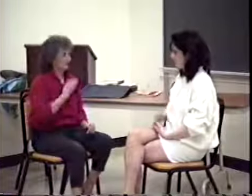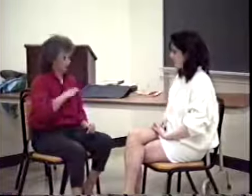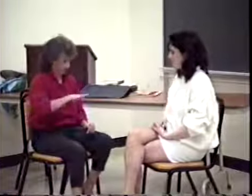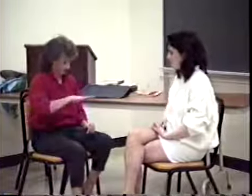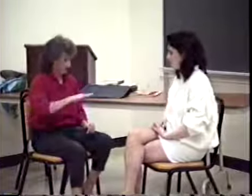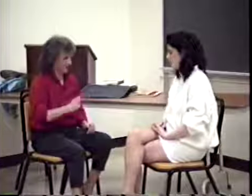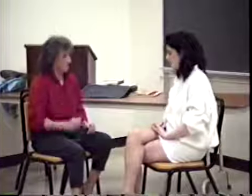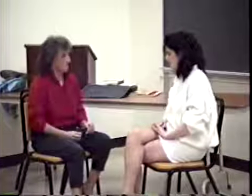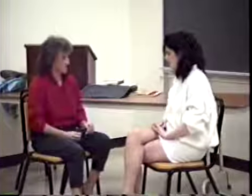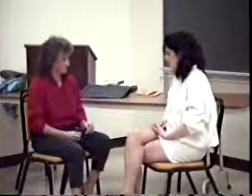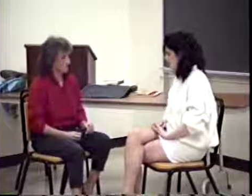It'd be